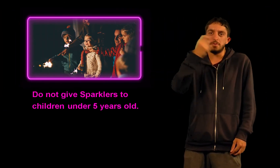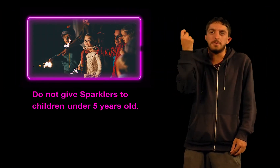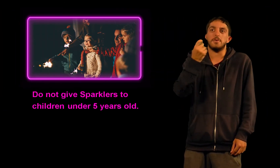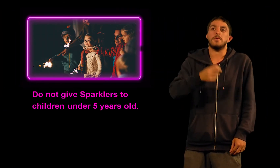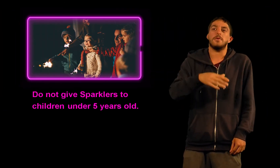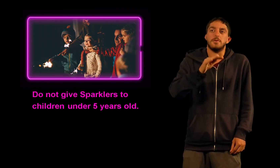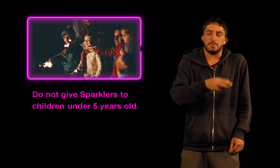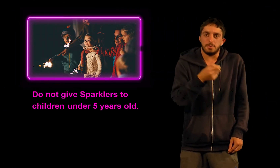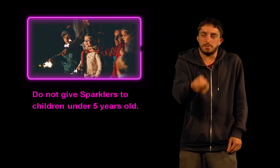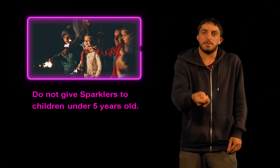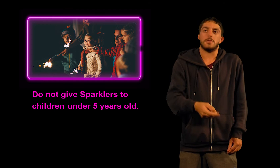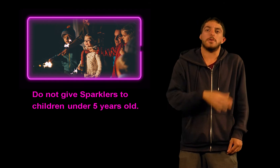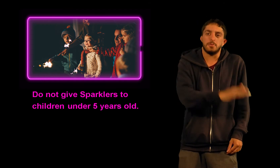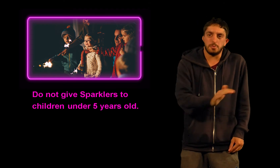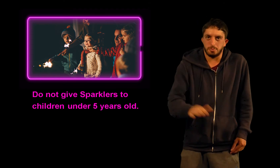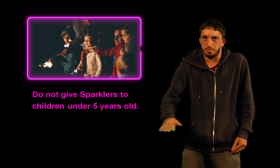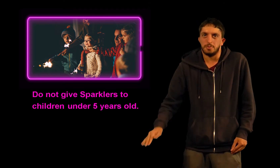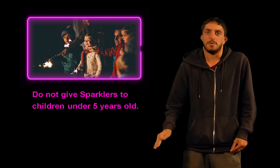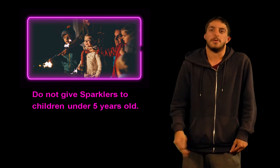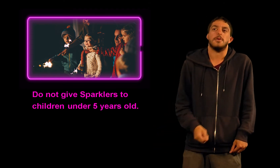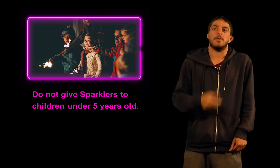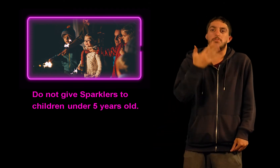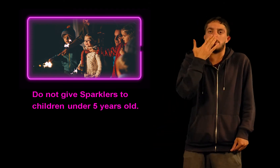Do not give sparklers to children under 5 years old.